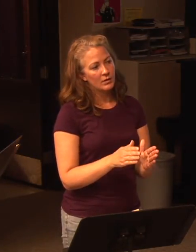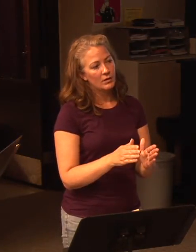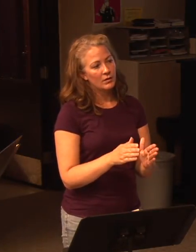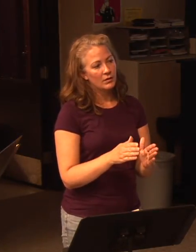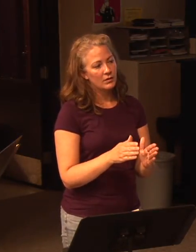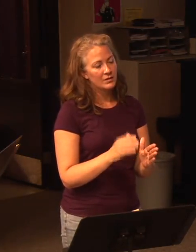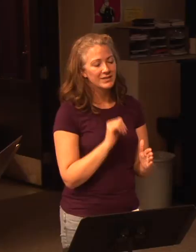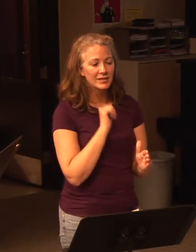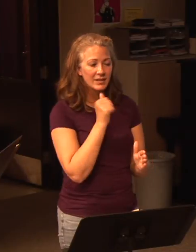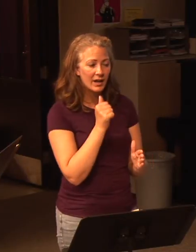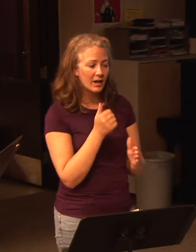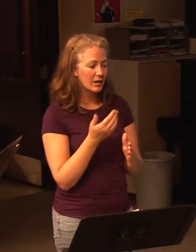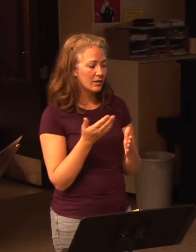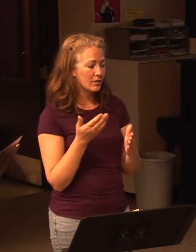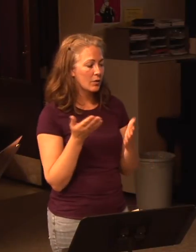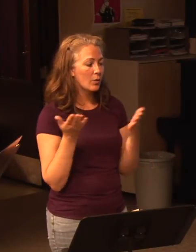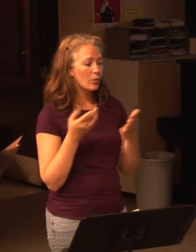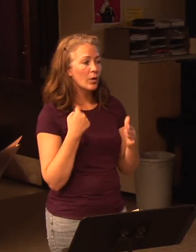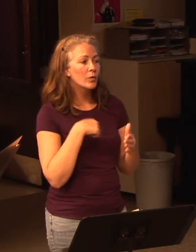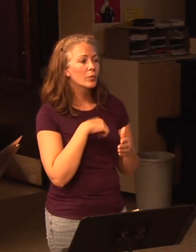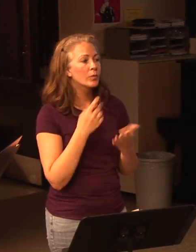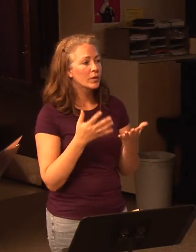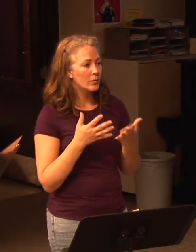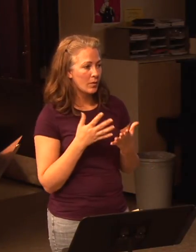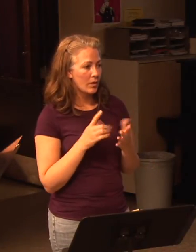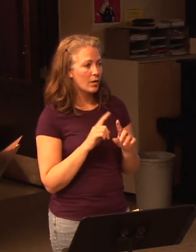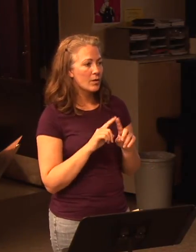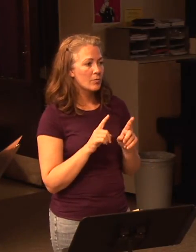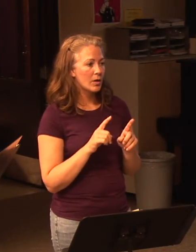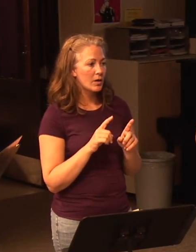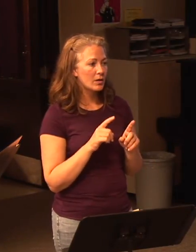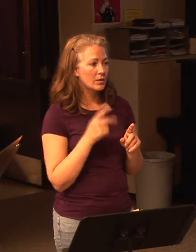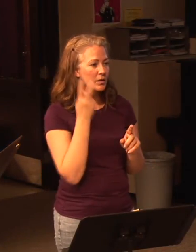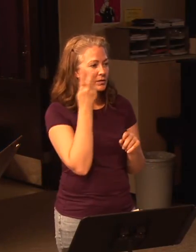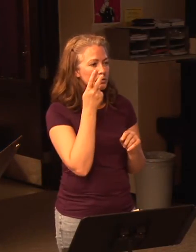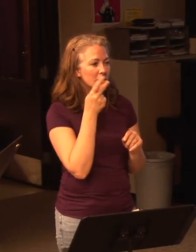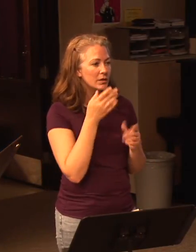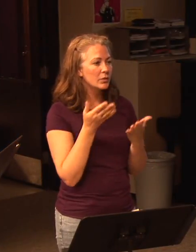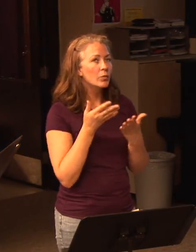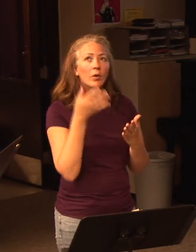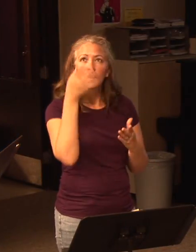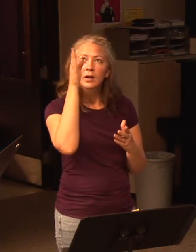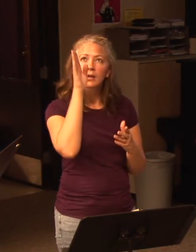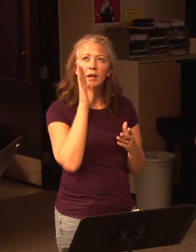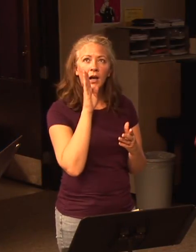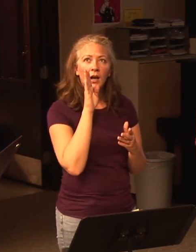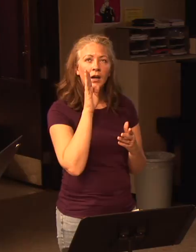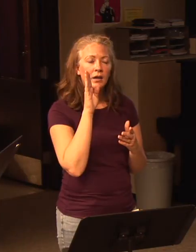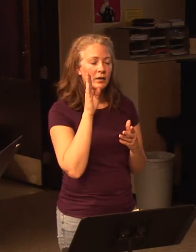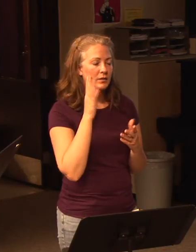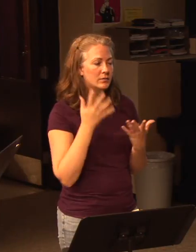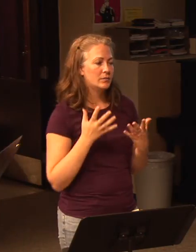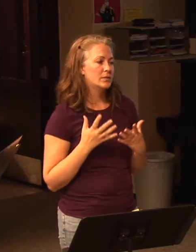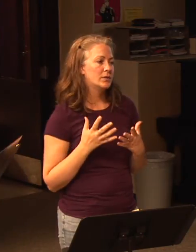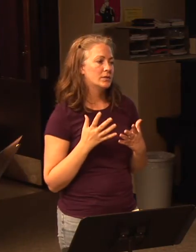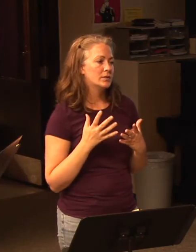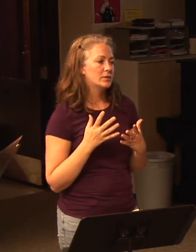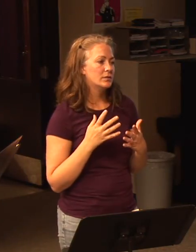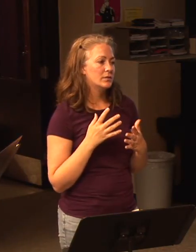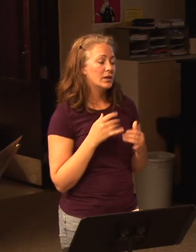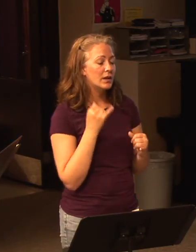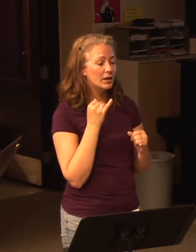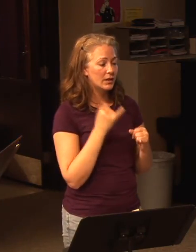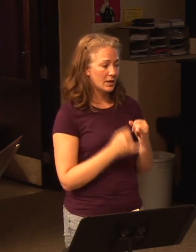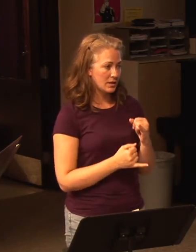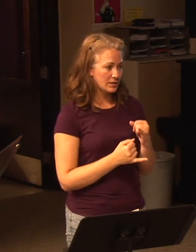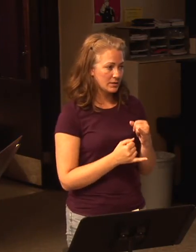we want, it's saying, being open to seeing God in new places and going there, even if someone has told you you can't. And the last thing he says,